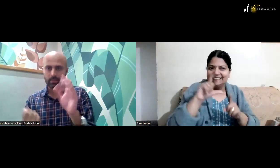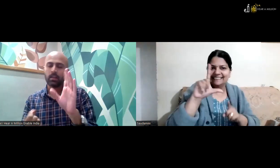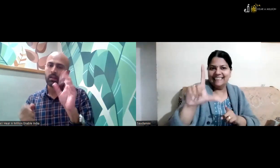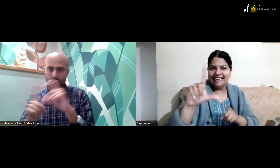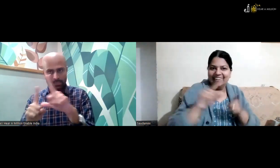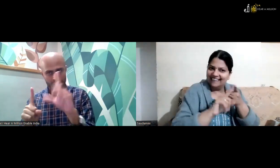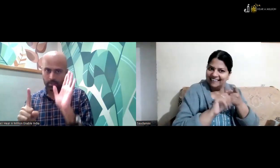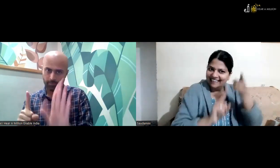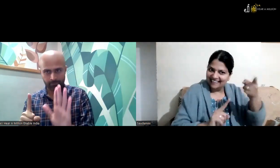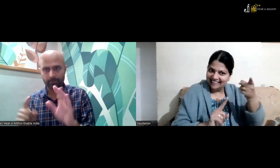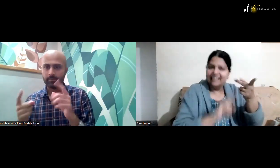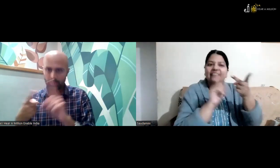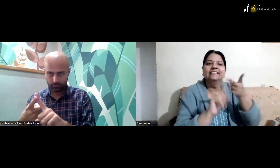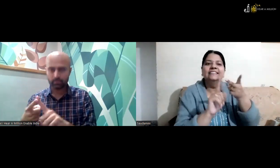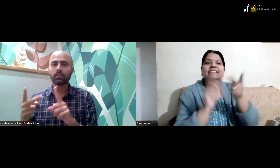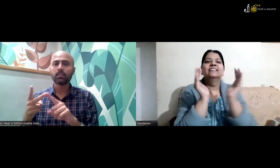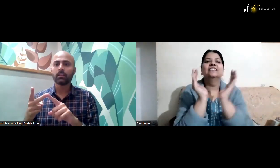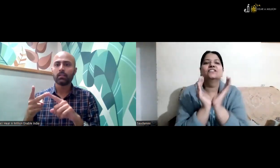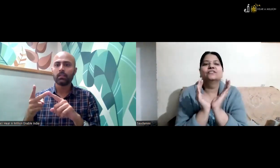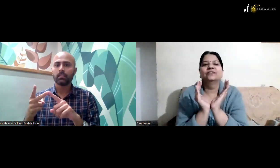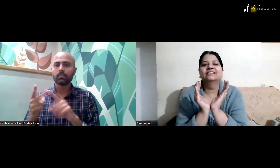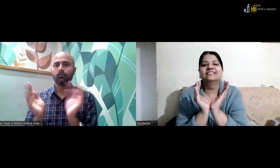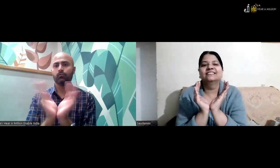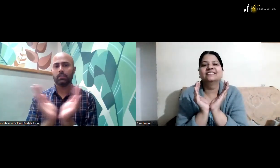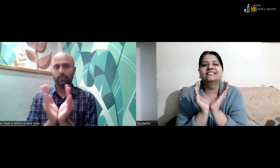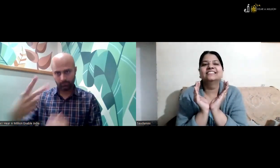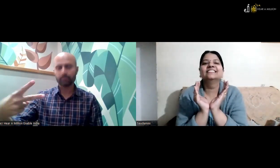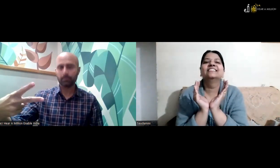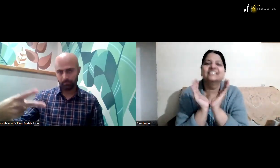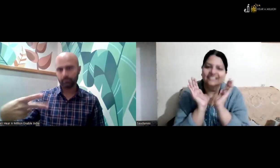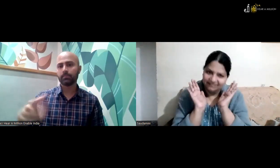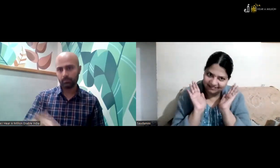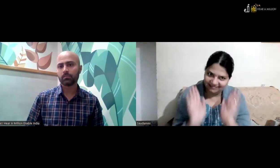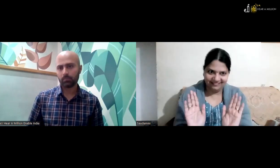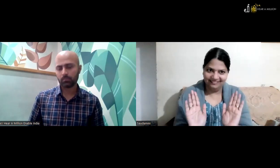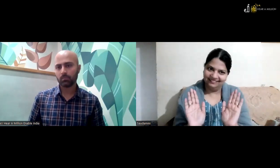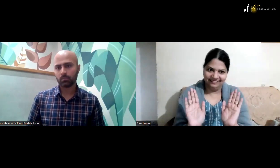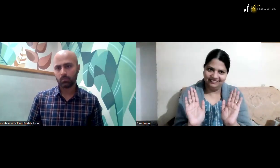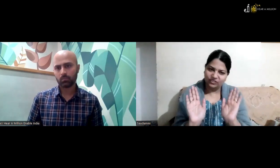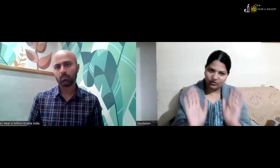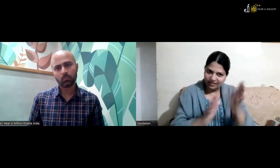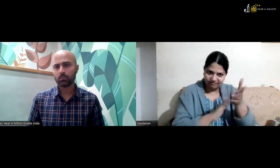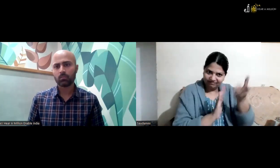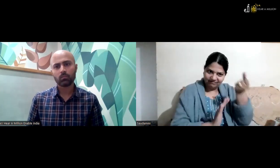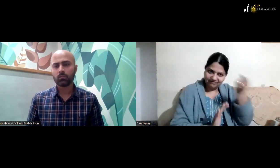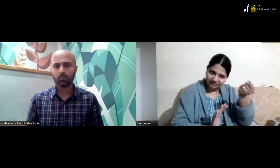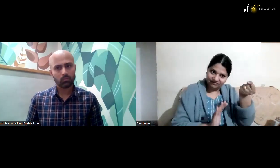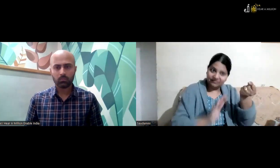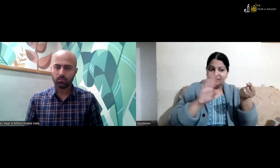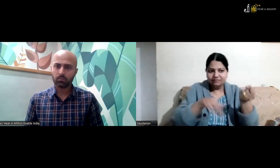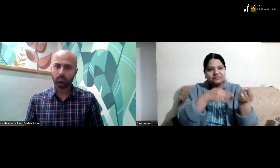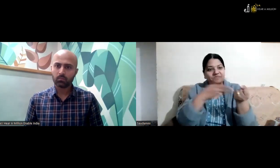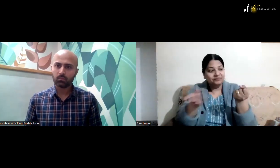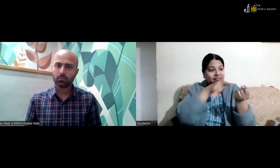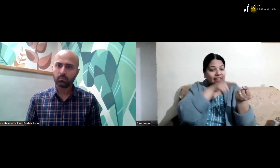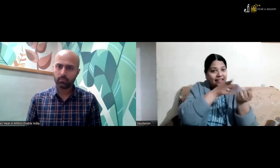the driving license. We will be handling what discussion for that. And second is for the insurance. Okay. We have the two segments for the